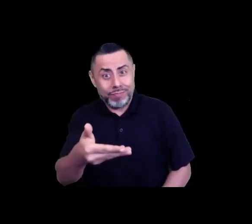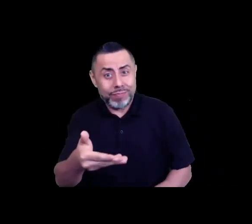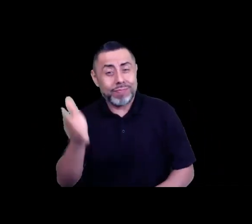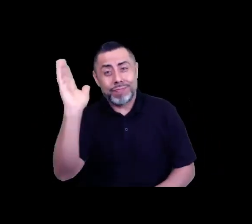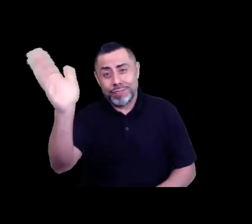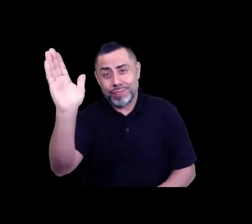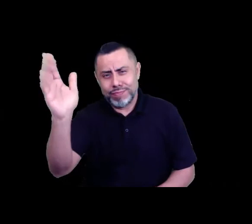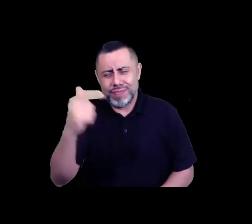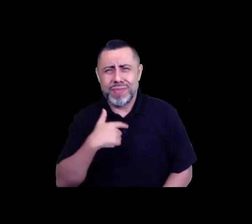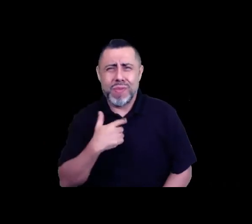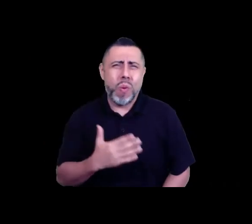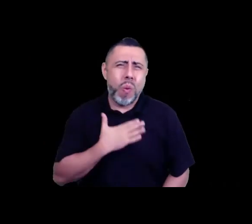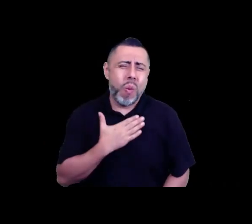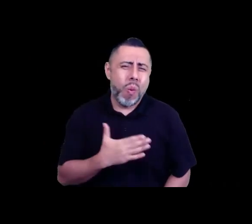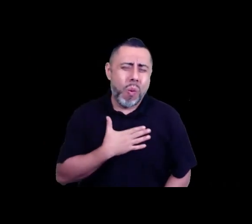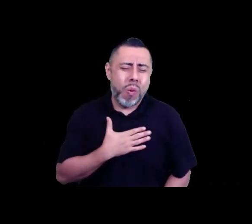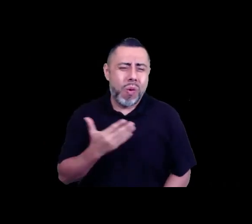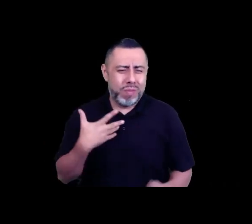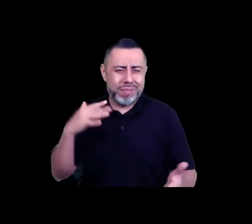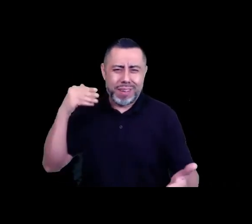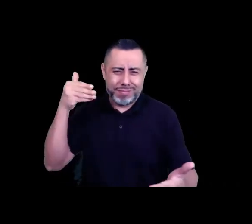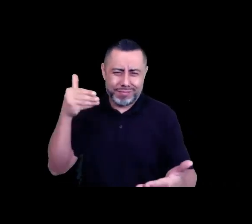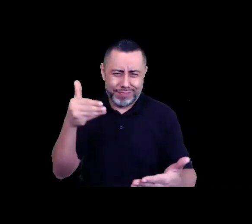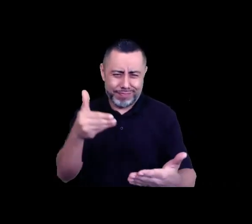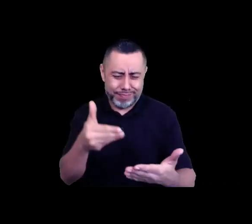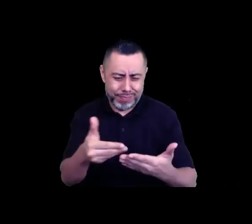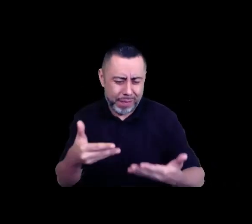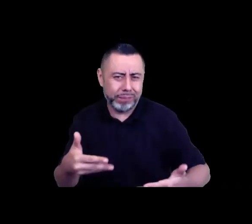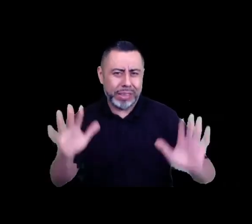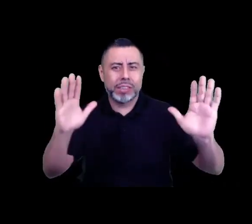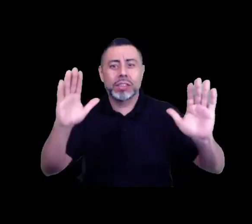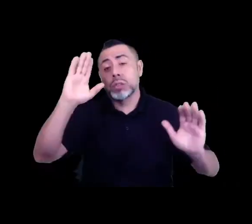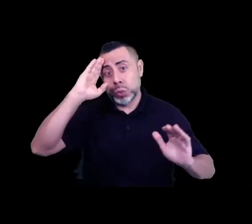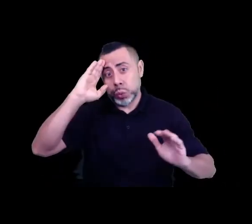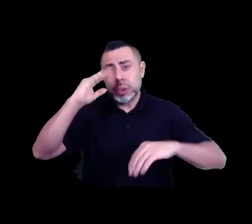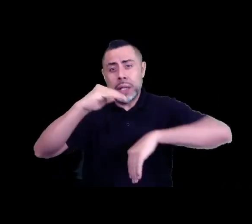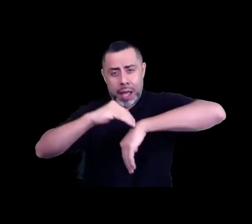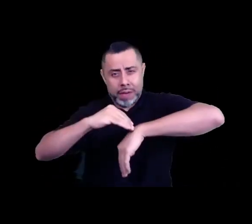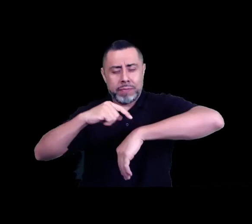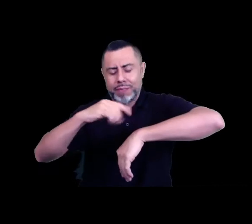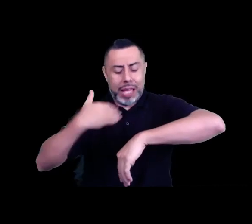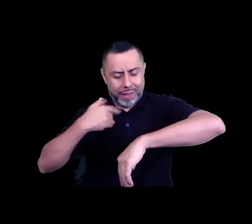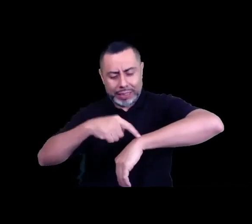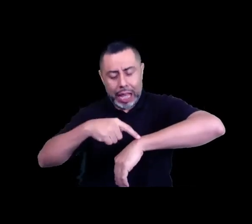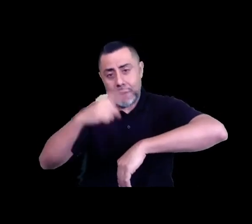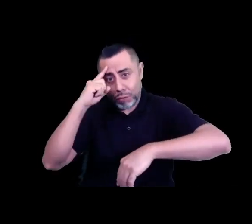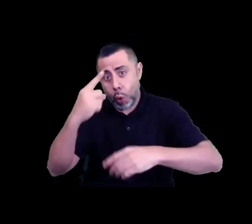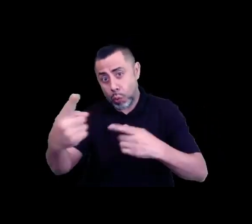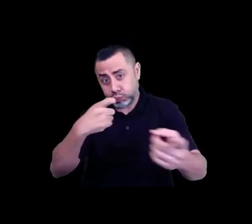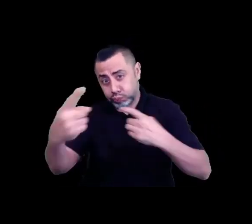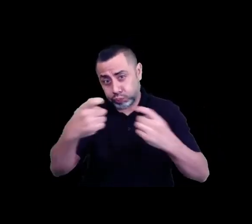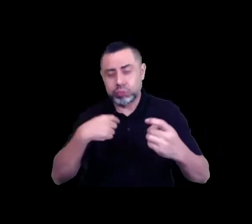the end of my time here to speak. I know we're going to have time for questions. I'd really like to be able to engage questions from folks